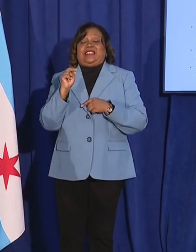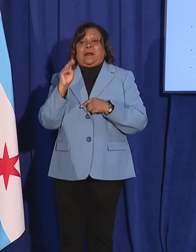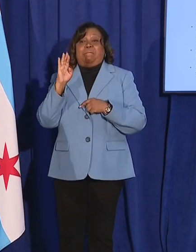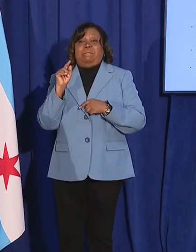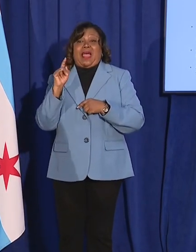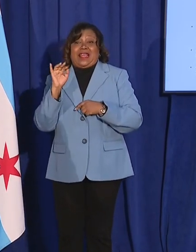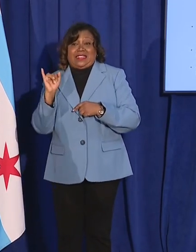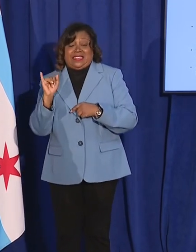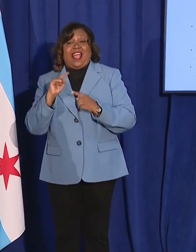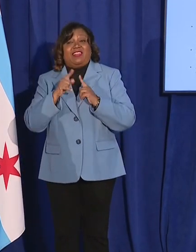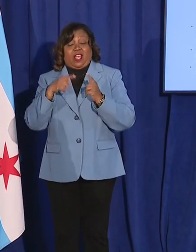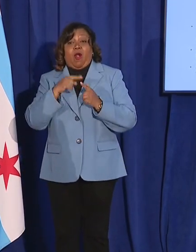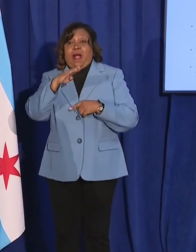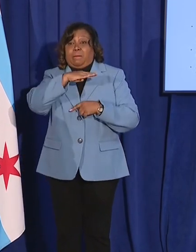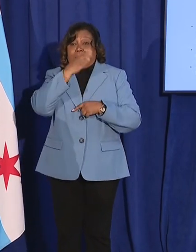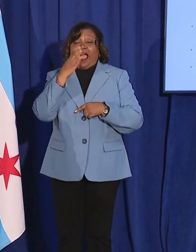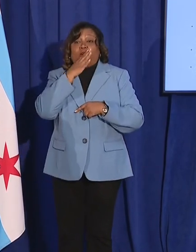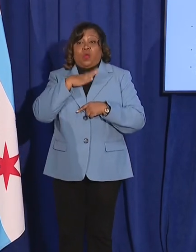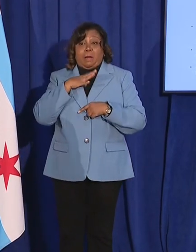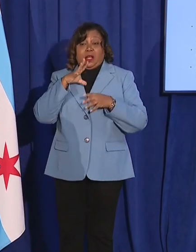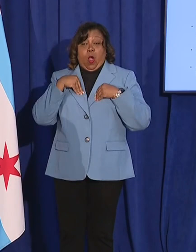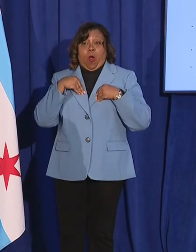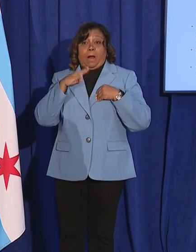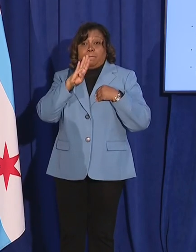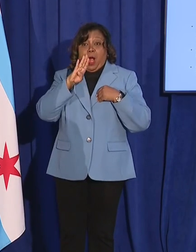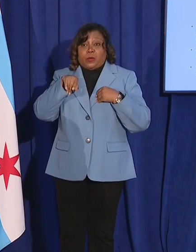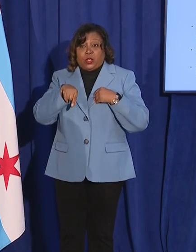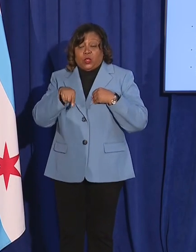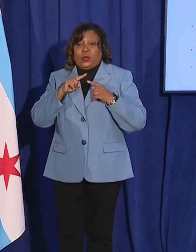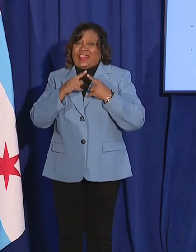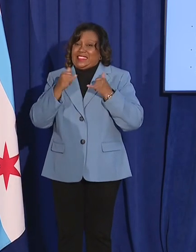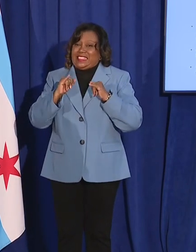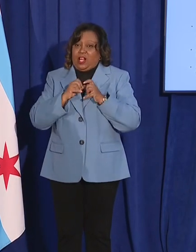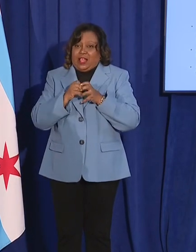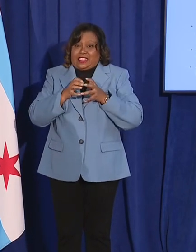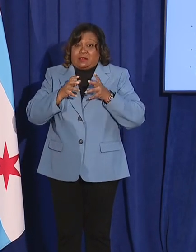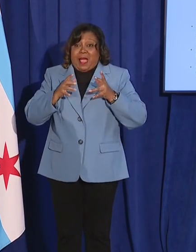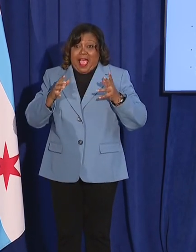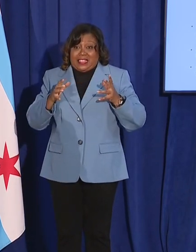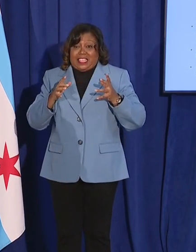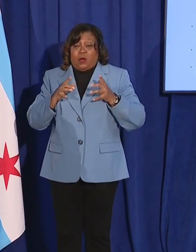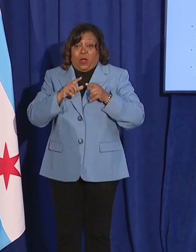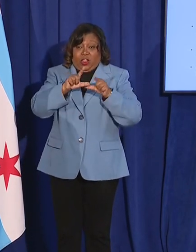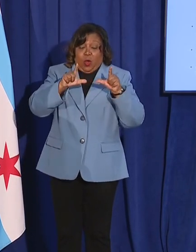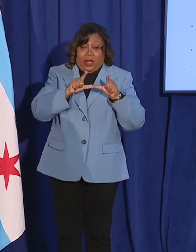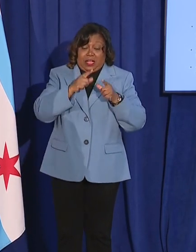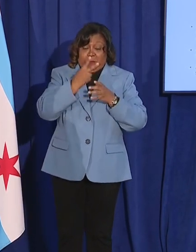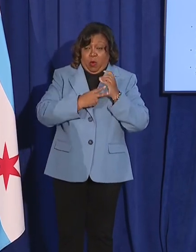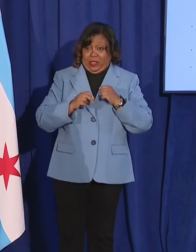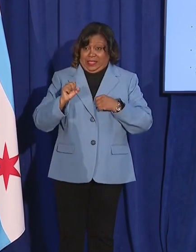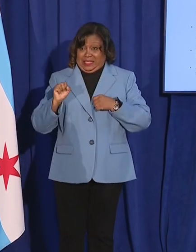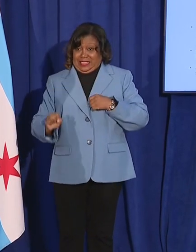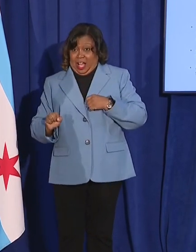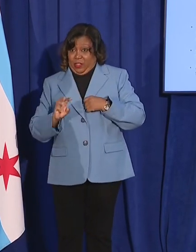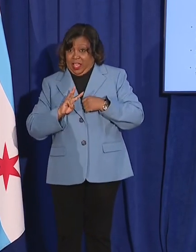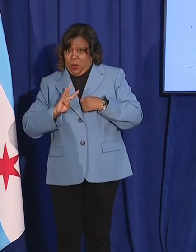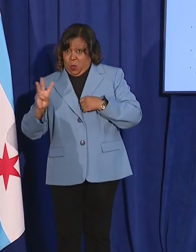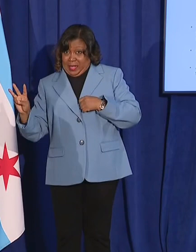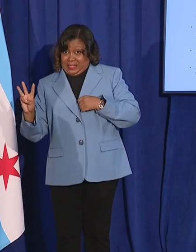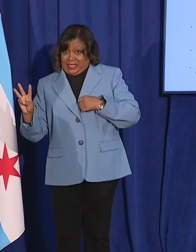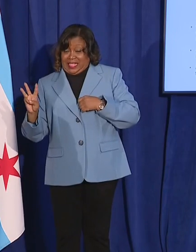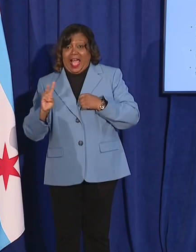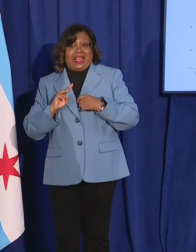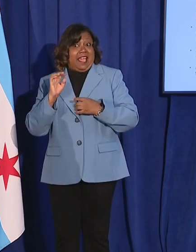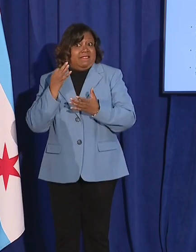Betty's. They are a black women-owned barbecue chain that's still expanding with locations on both our south and west side.